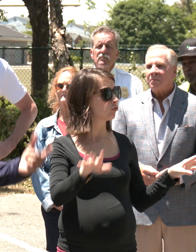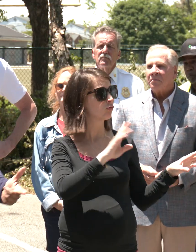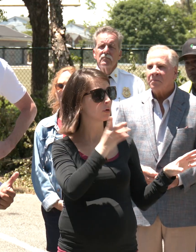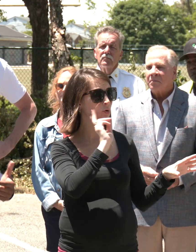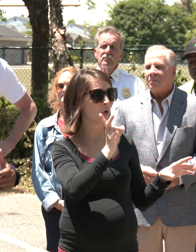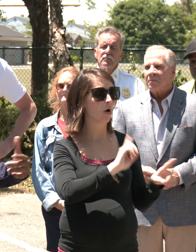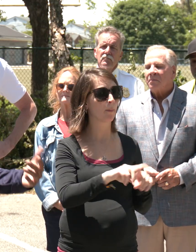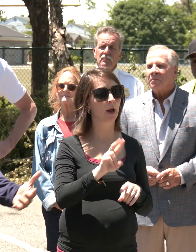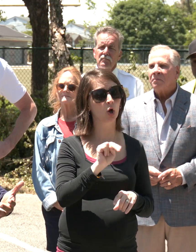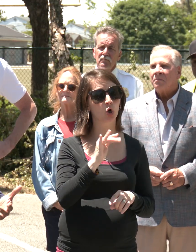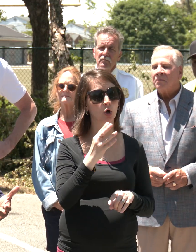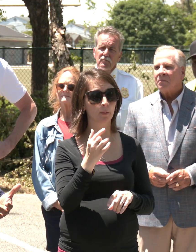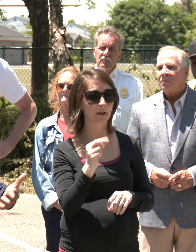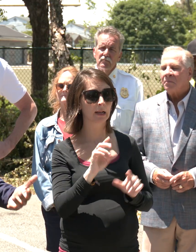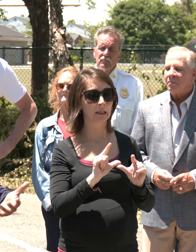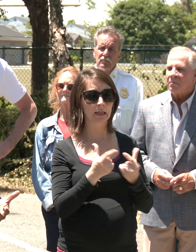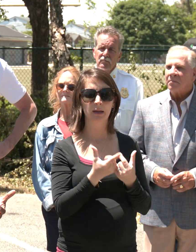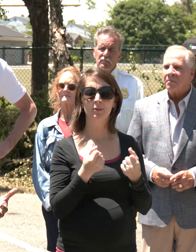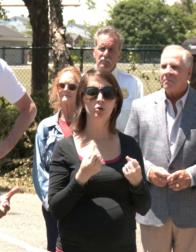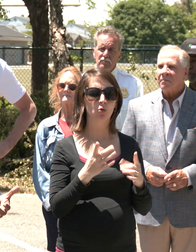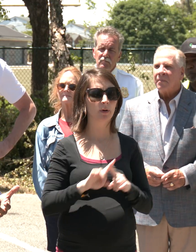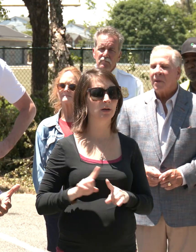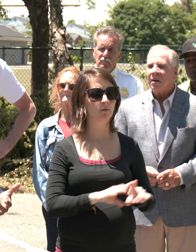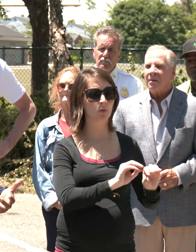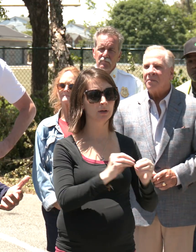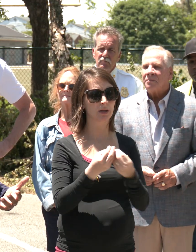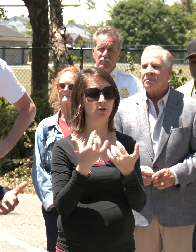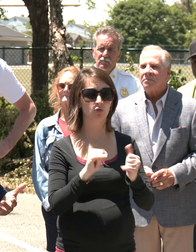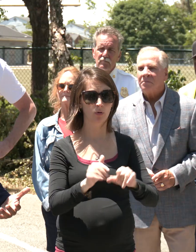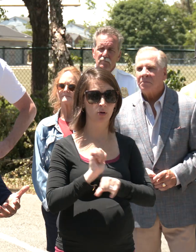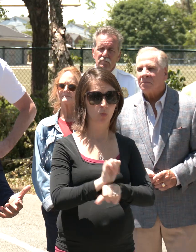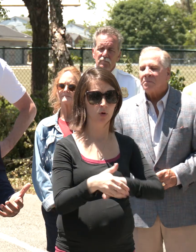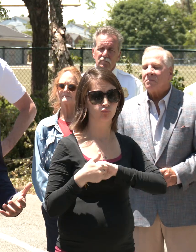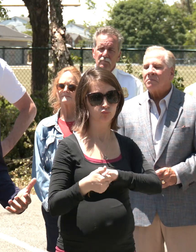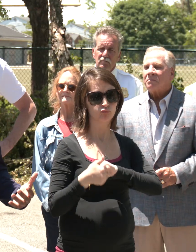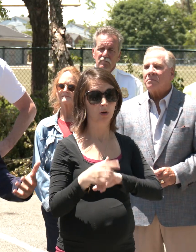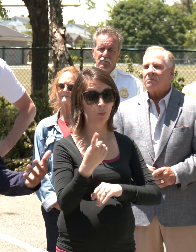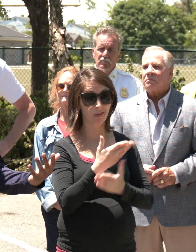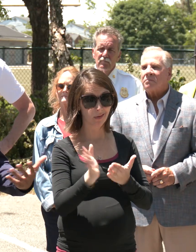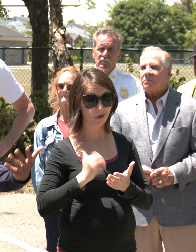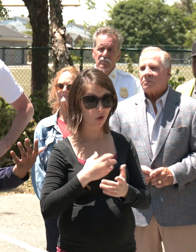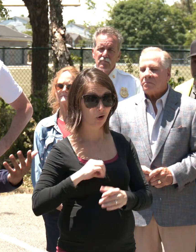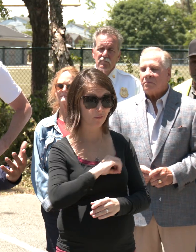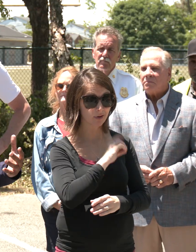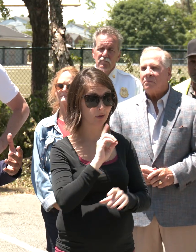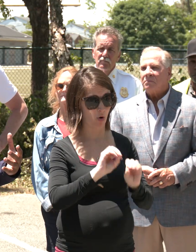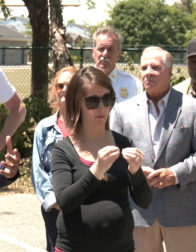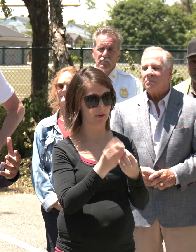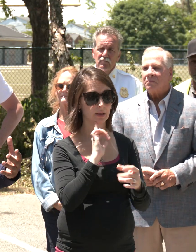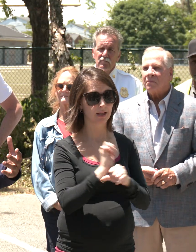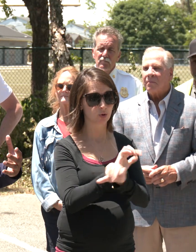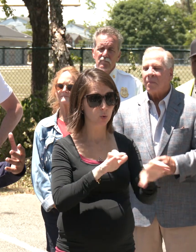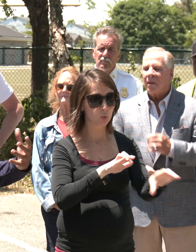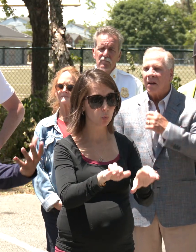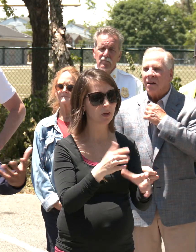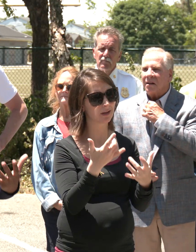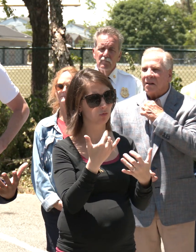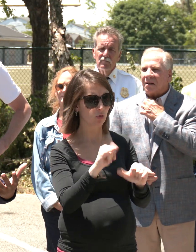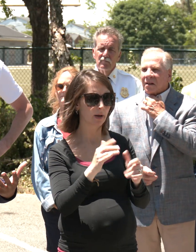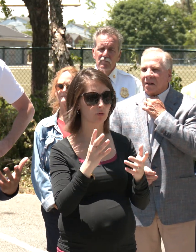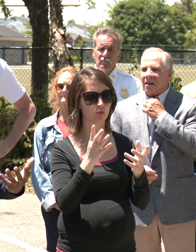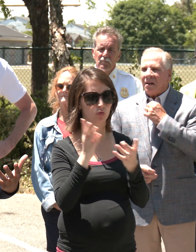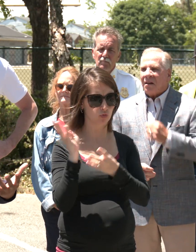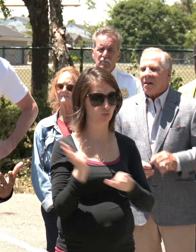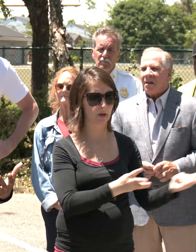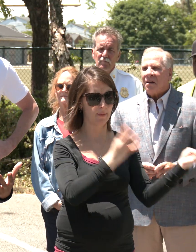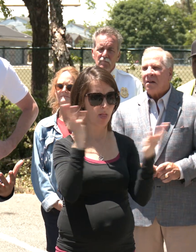the Urban League, but so many organizations working together. And one thing that our office is doing is helping to